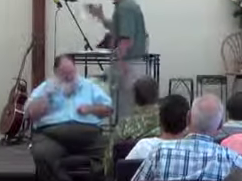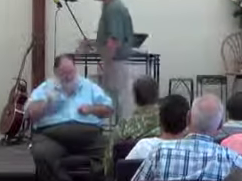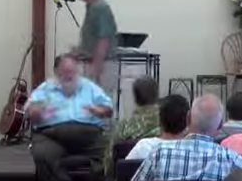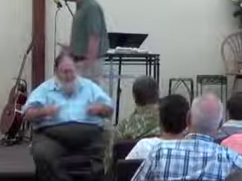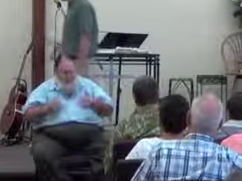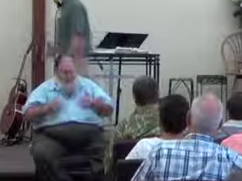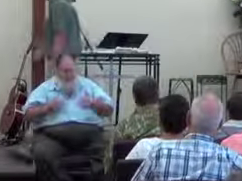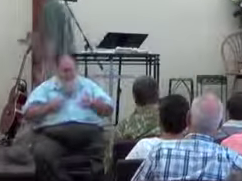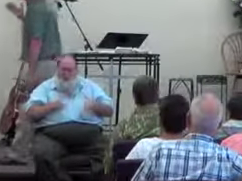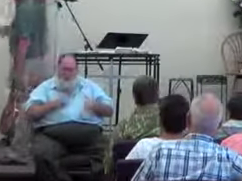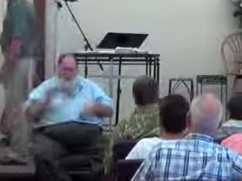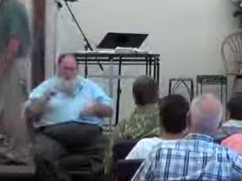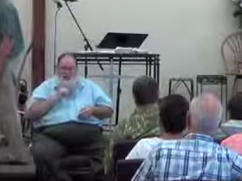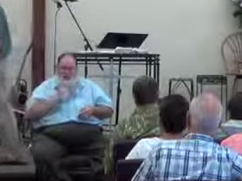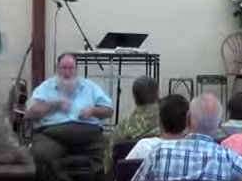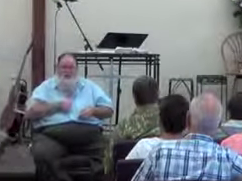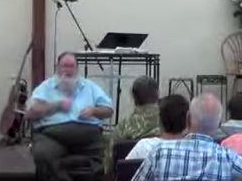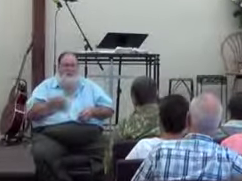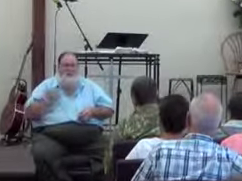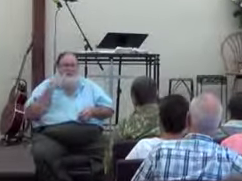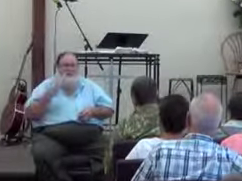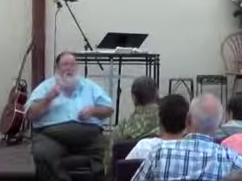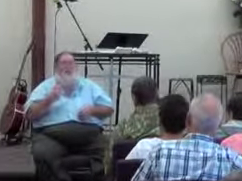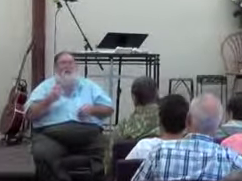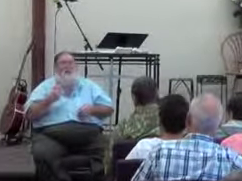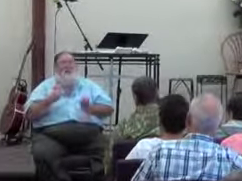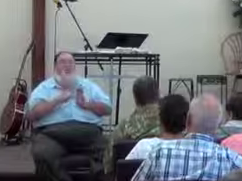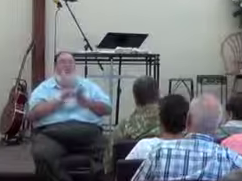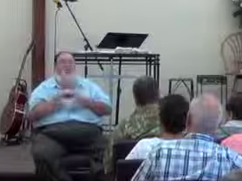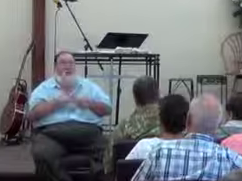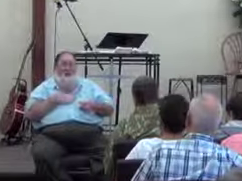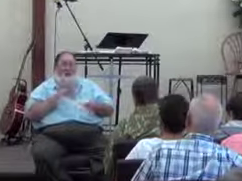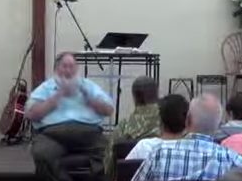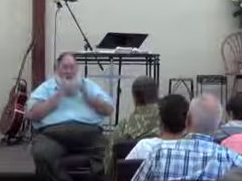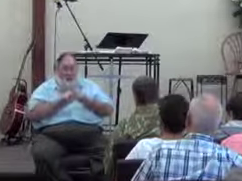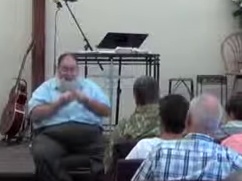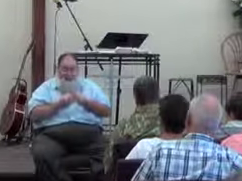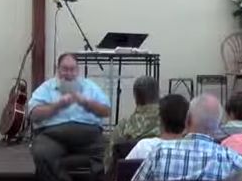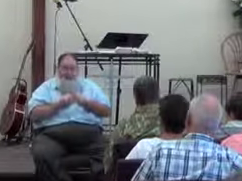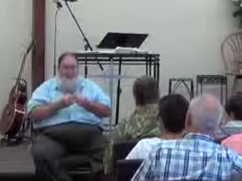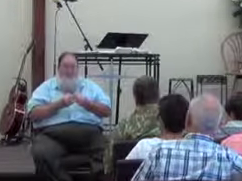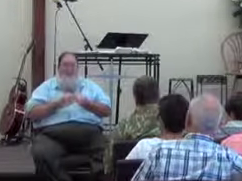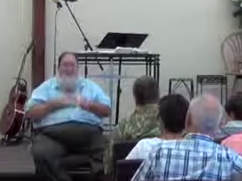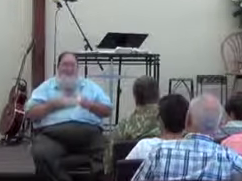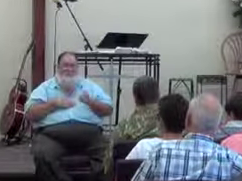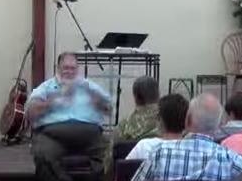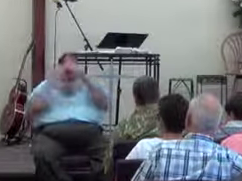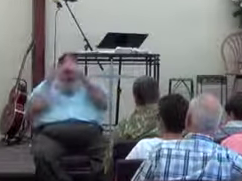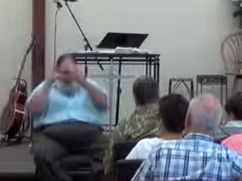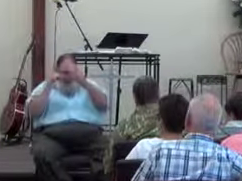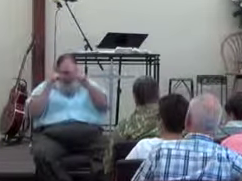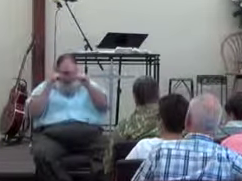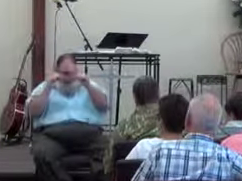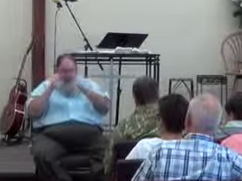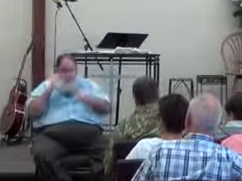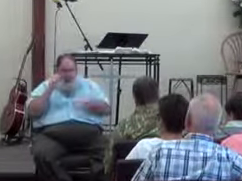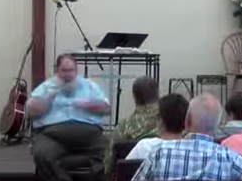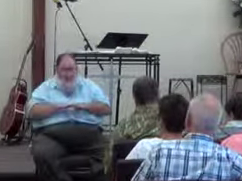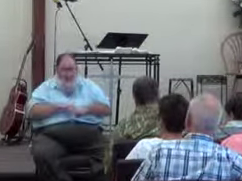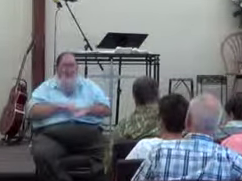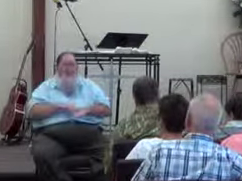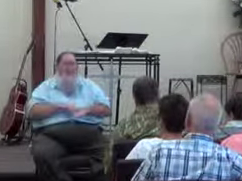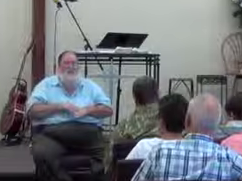that I shouldn't be living in. I saw the example in my family. I saw the example at home. My father taught me better than this. But yet here I am